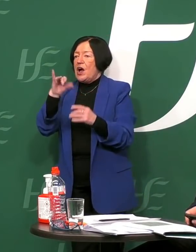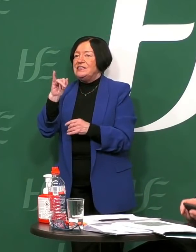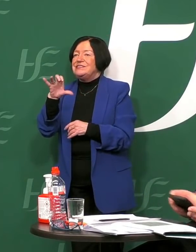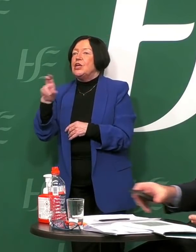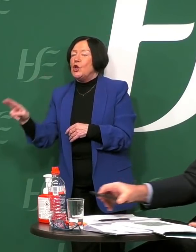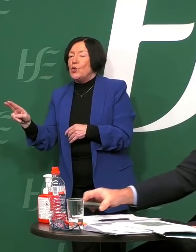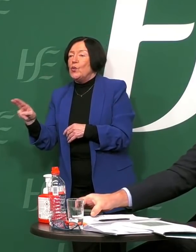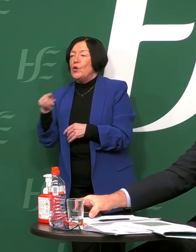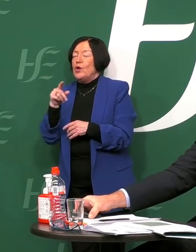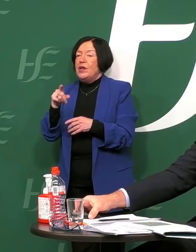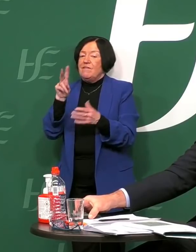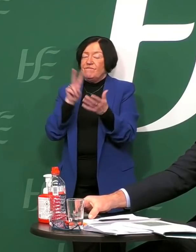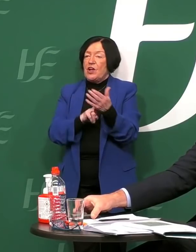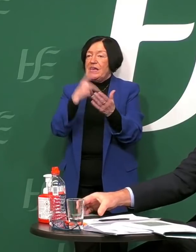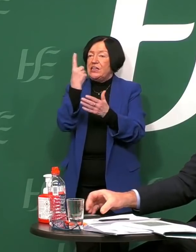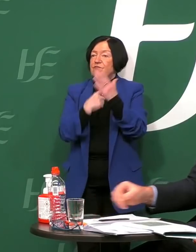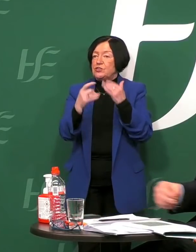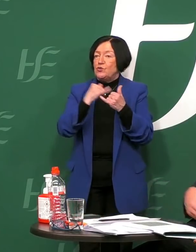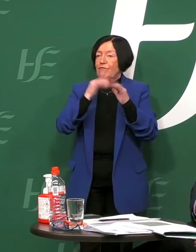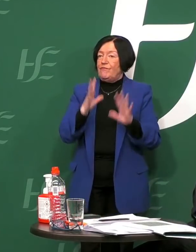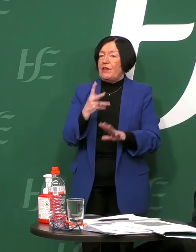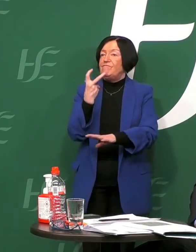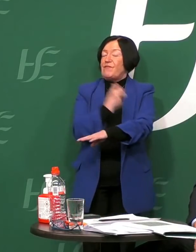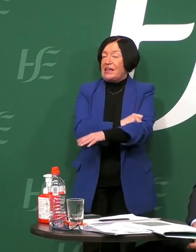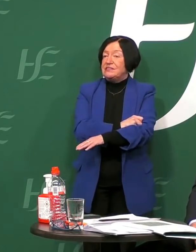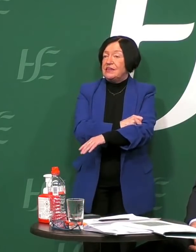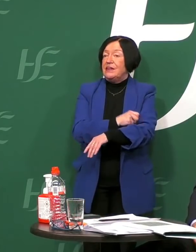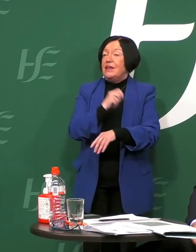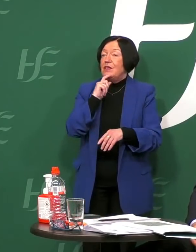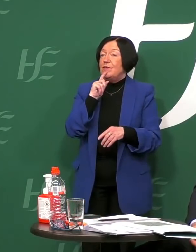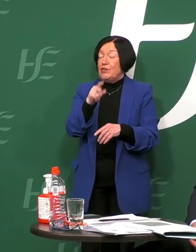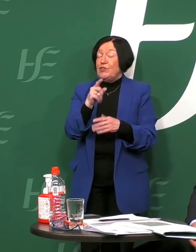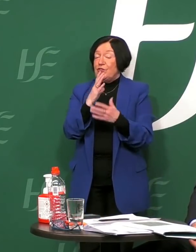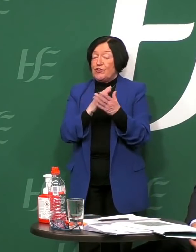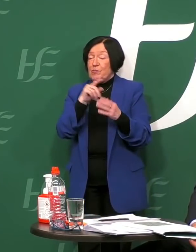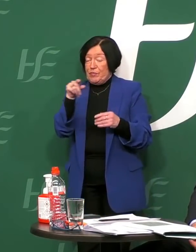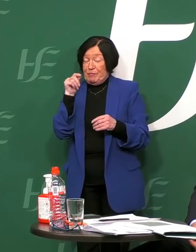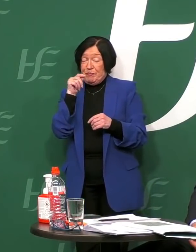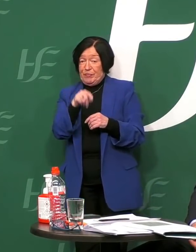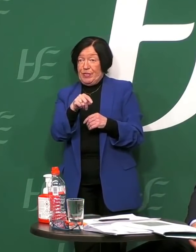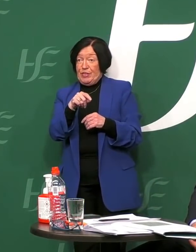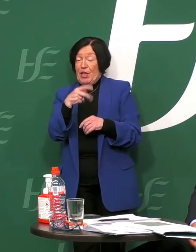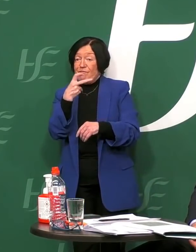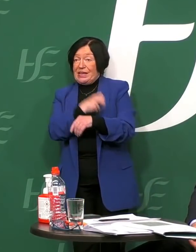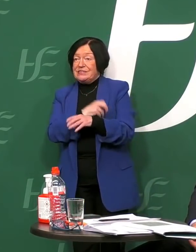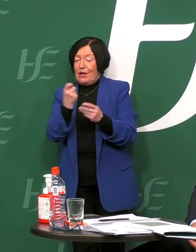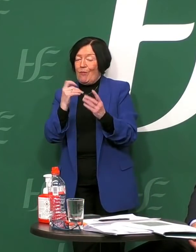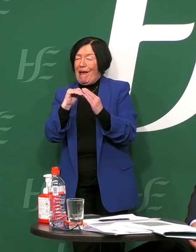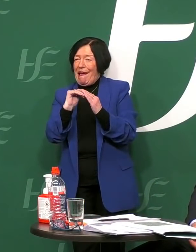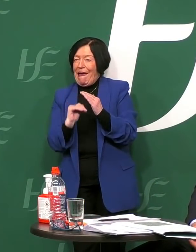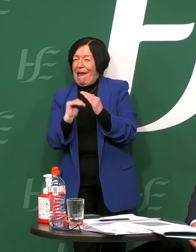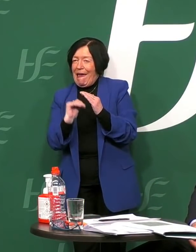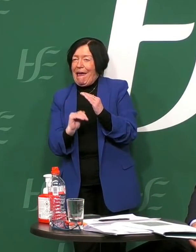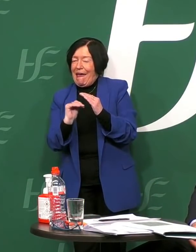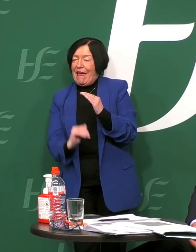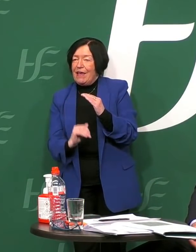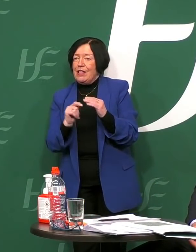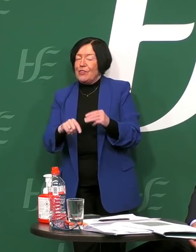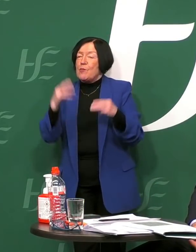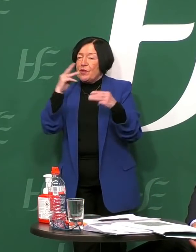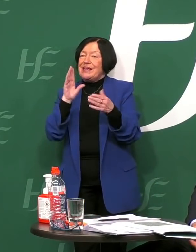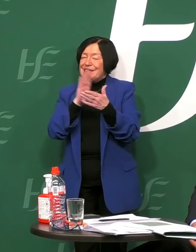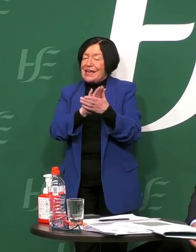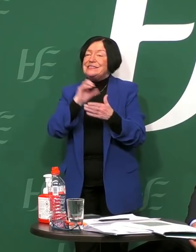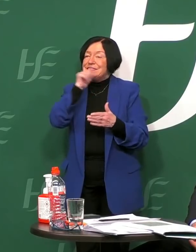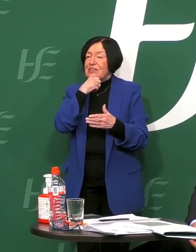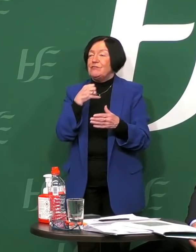than individuals who are vaccinated, who, even though there's some evidence of waning immunity, have residual protection against serious illness